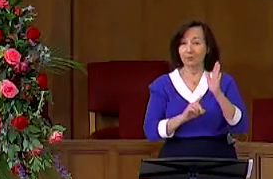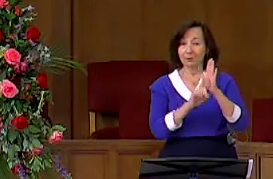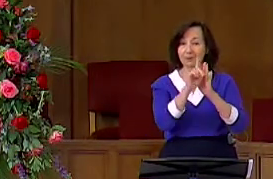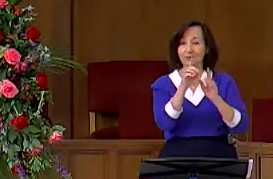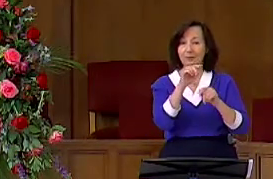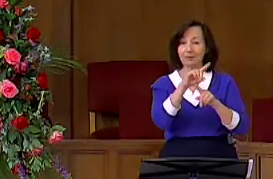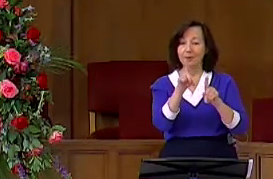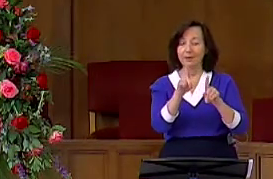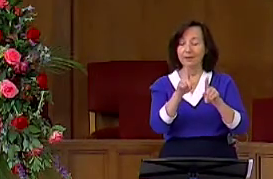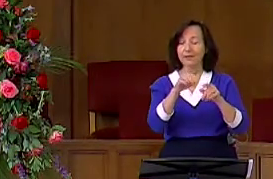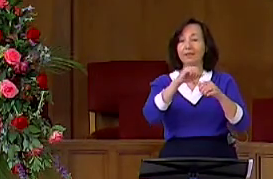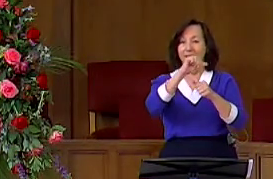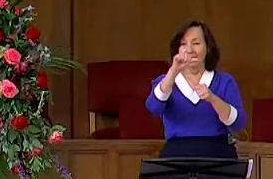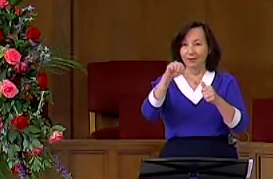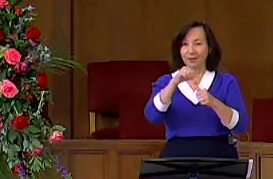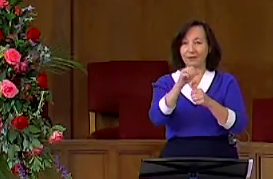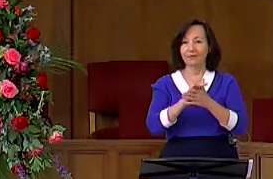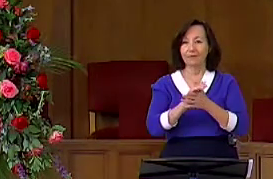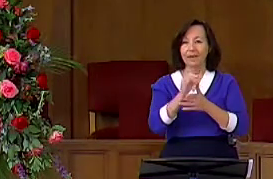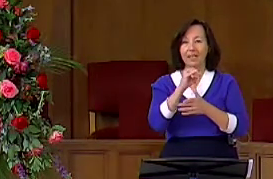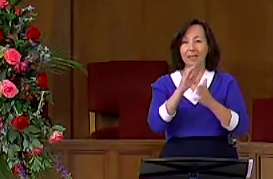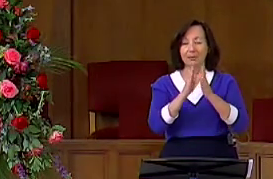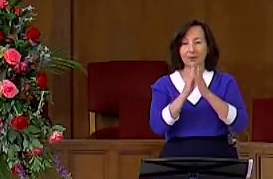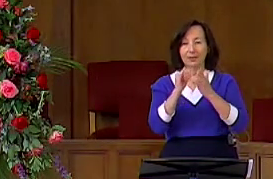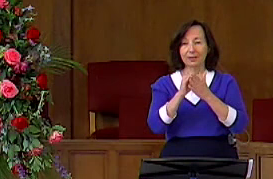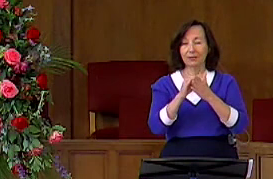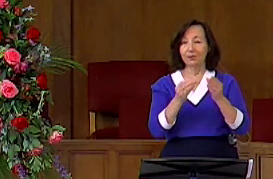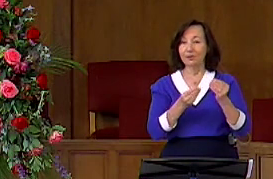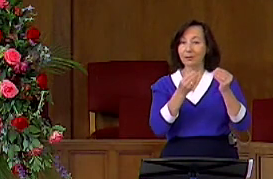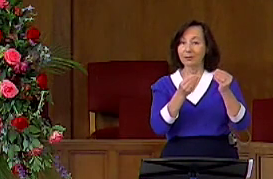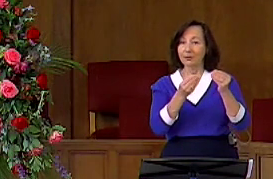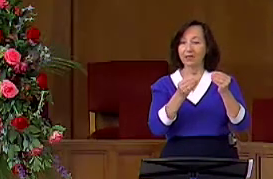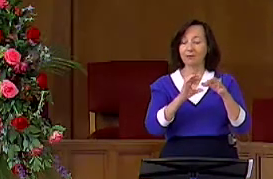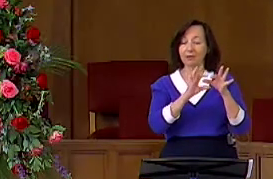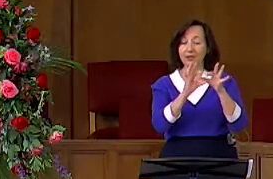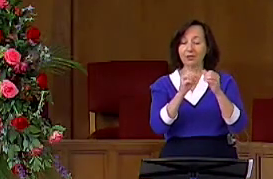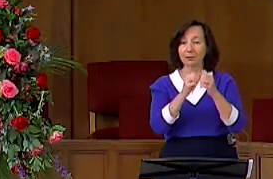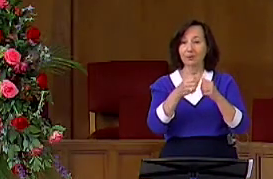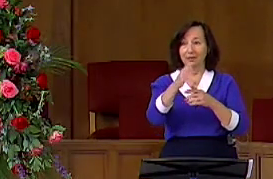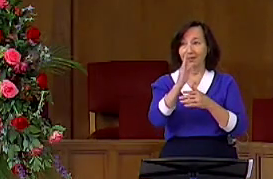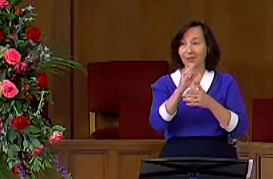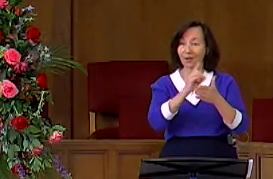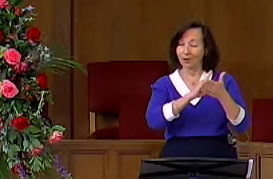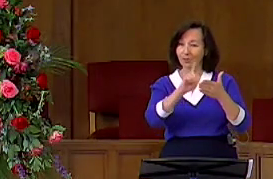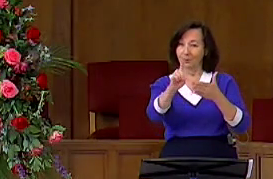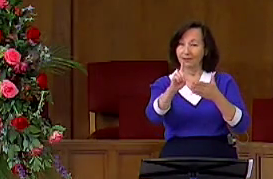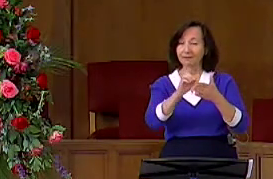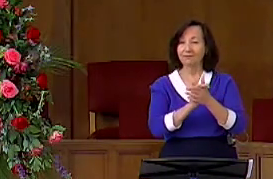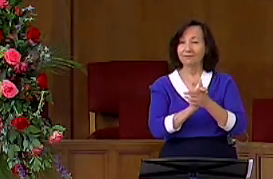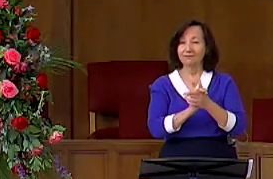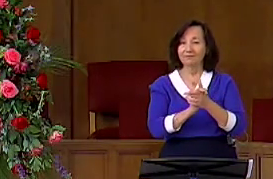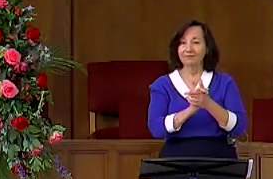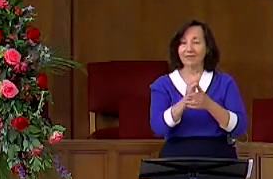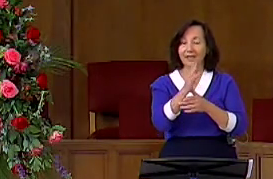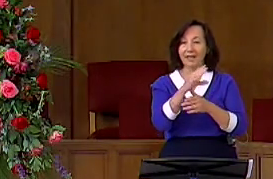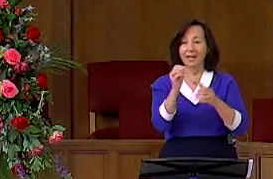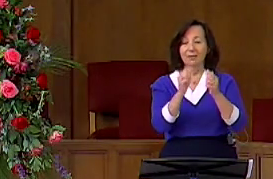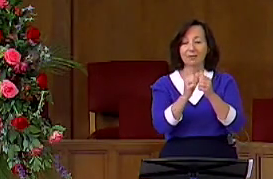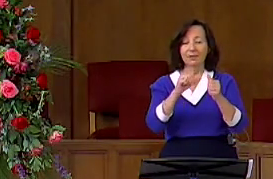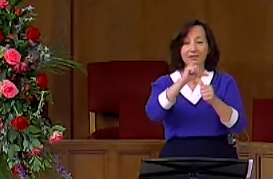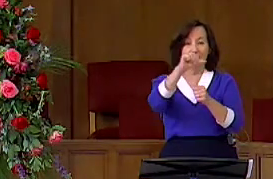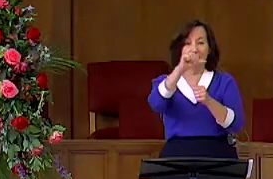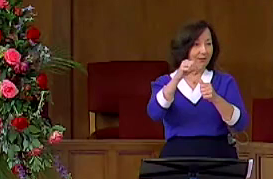other. I pray that you have been nurturing that relationship with God all week long, and of course with each